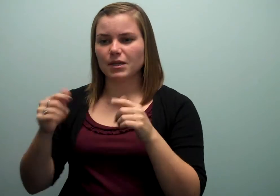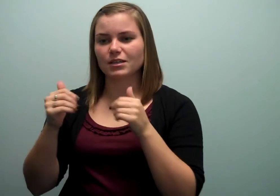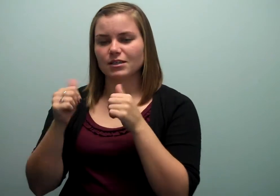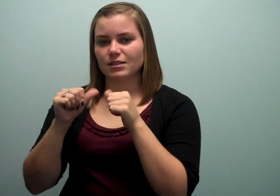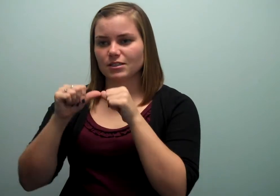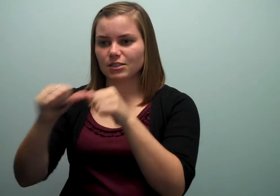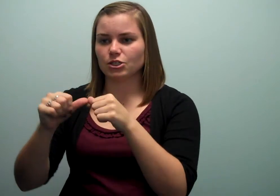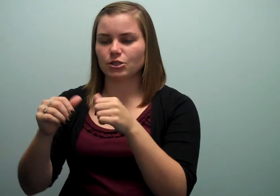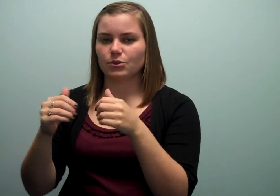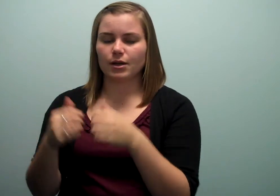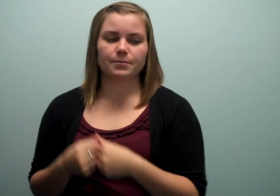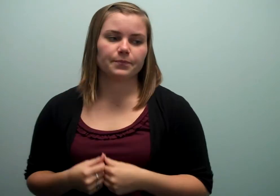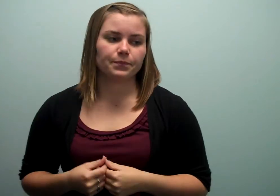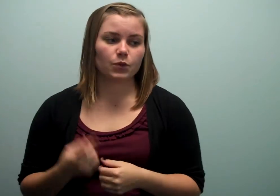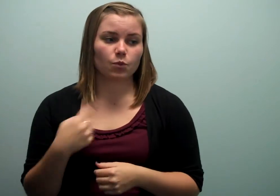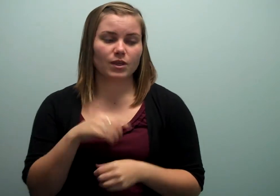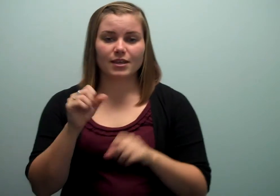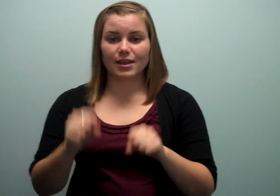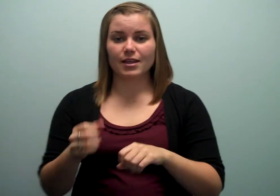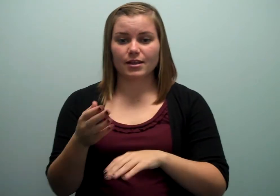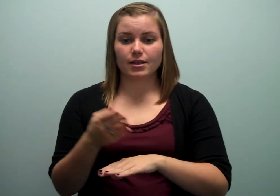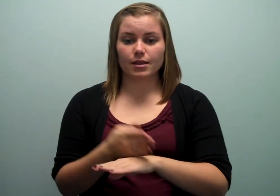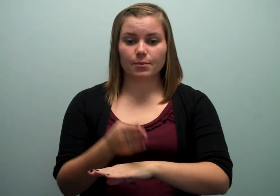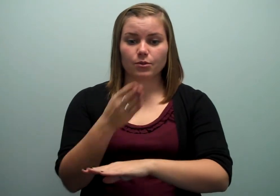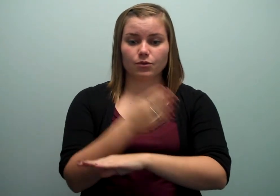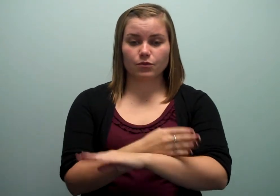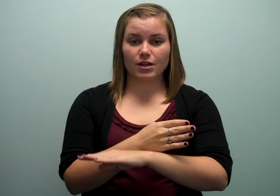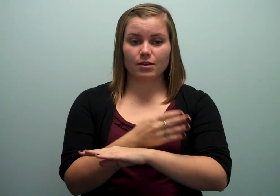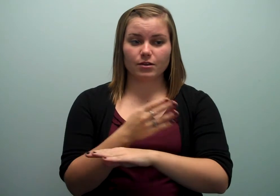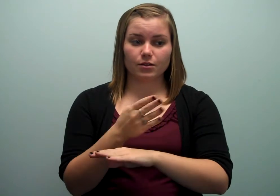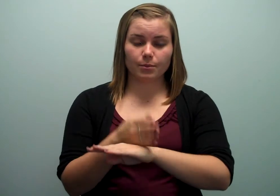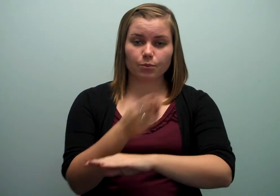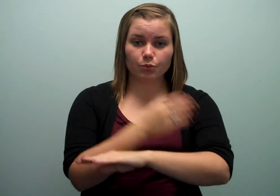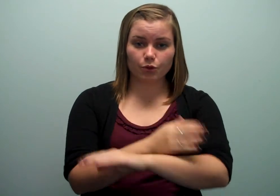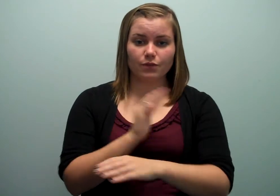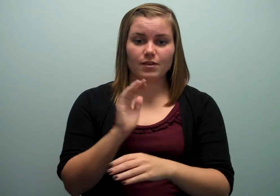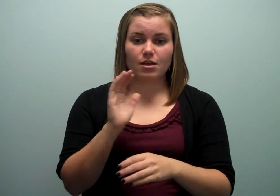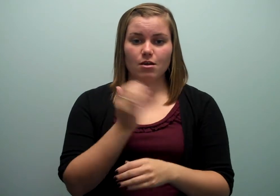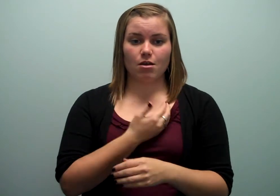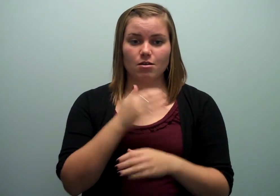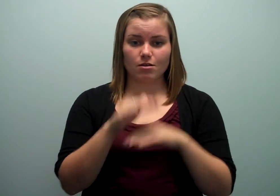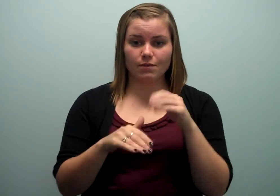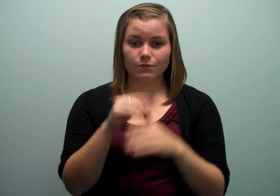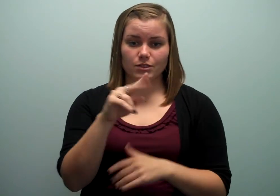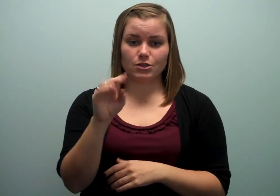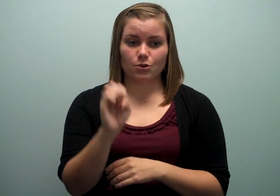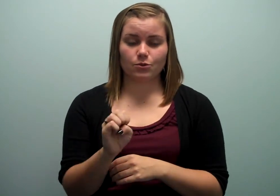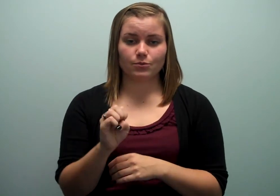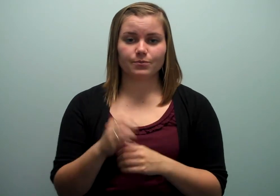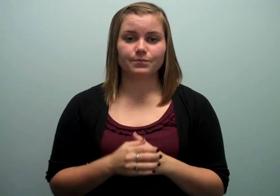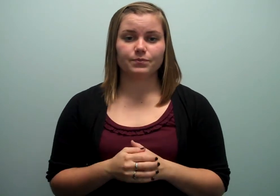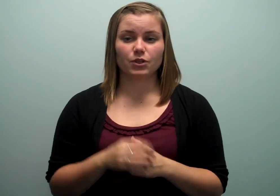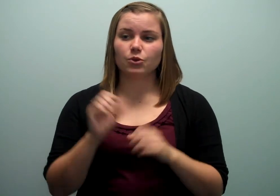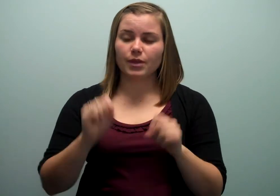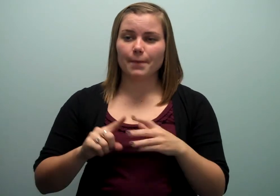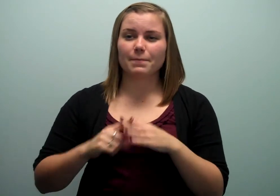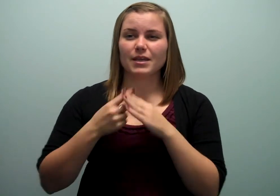make progressive approximations towards expanding our comfort zone. You can begin by imagining the